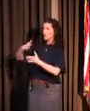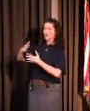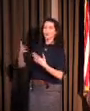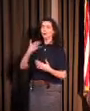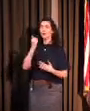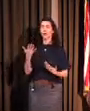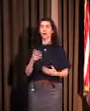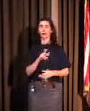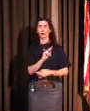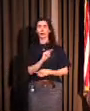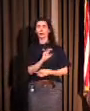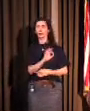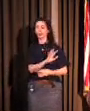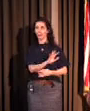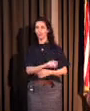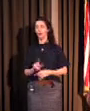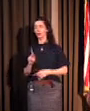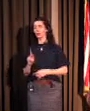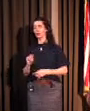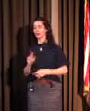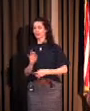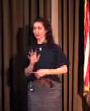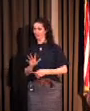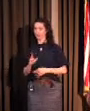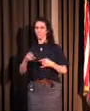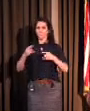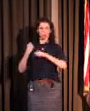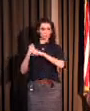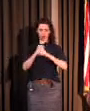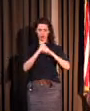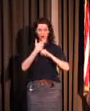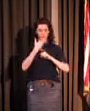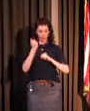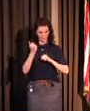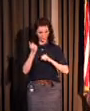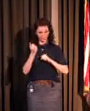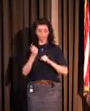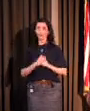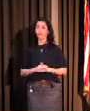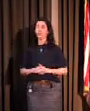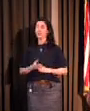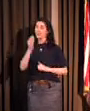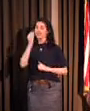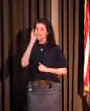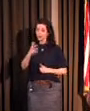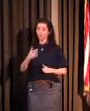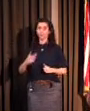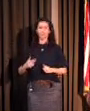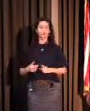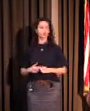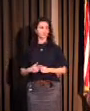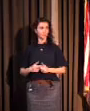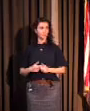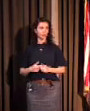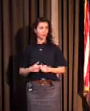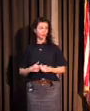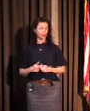a KN95. I'll tell you personally, I thankfully have not gotten COVID during this